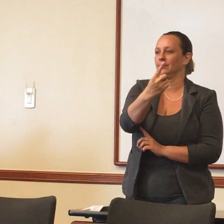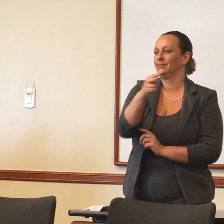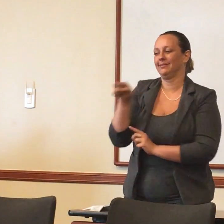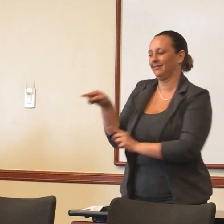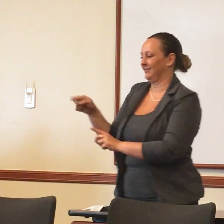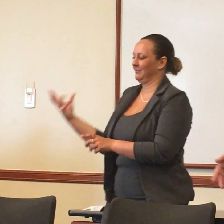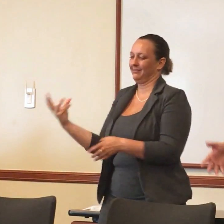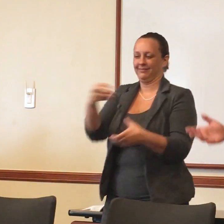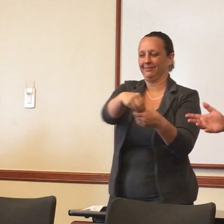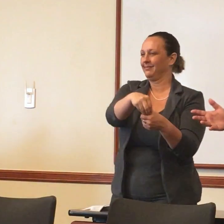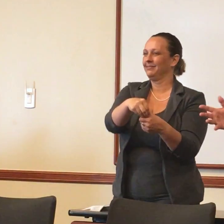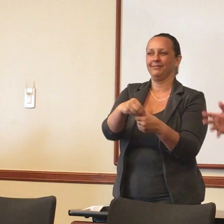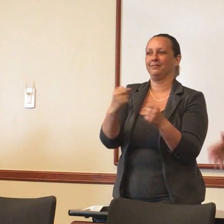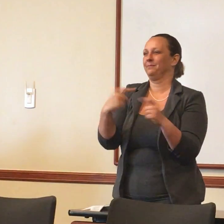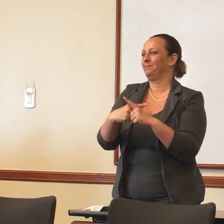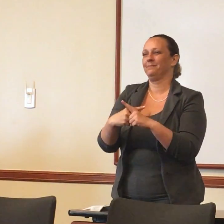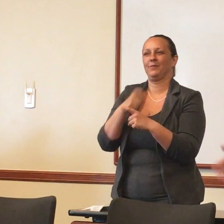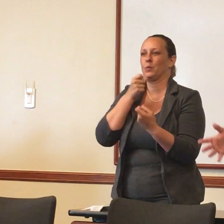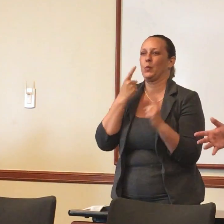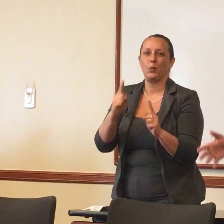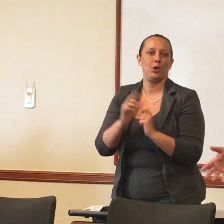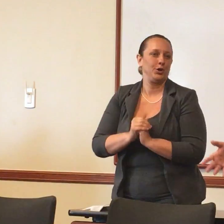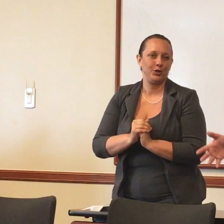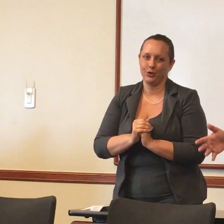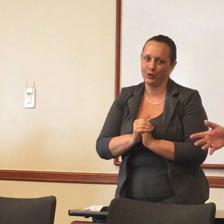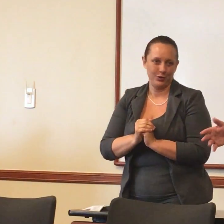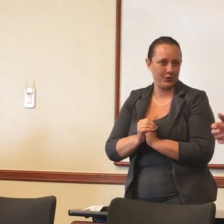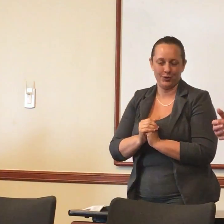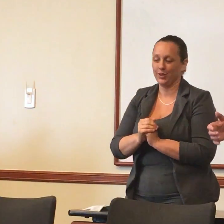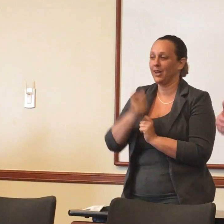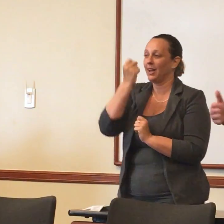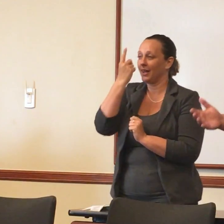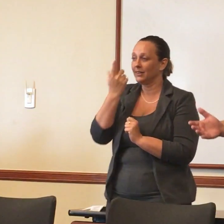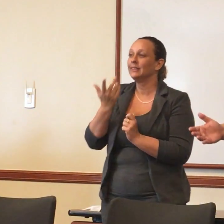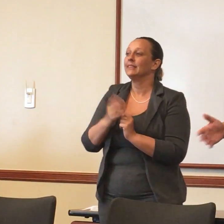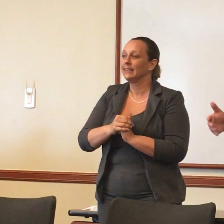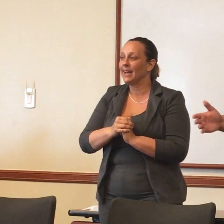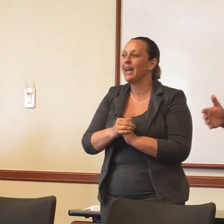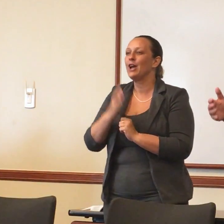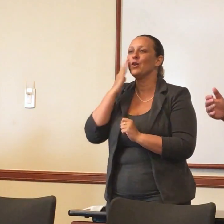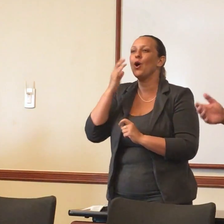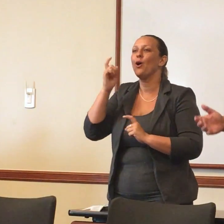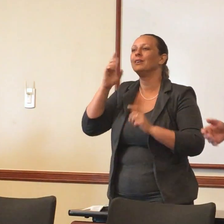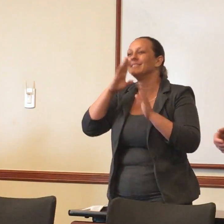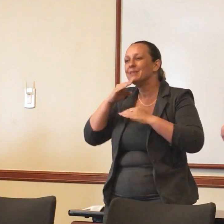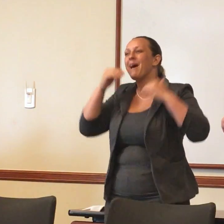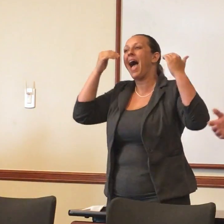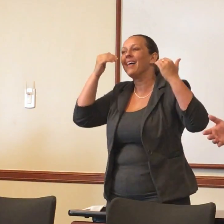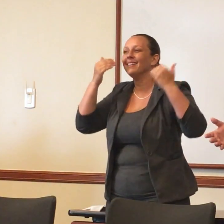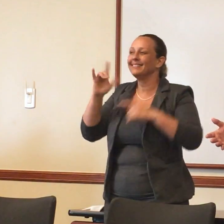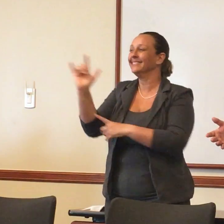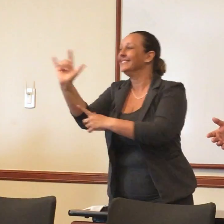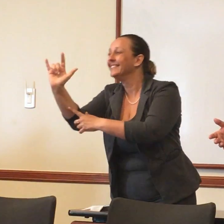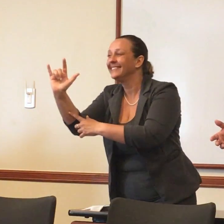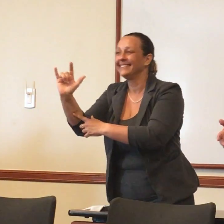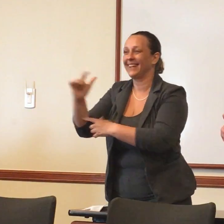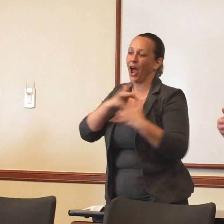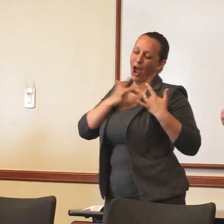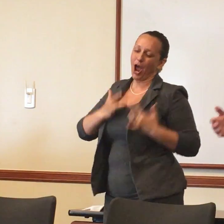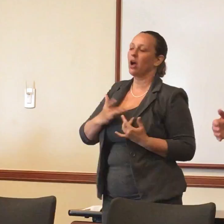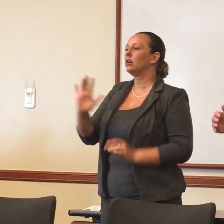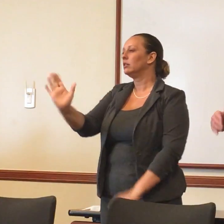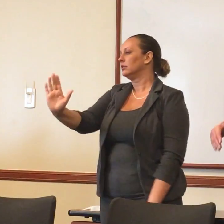through. The other thing, I don't know about, a few people out here, emojis and other aspects of the cell